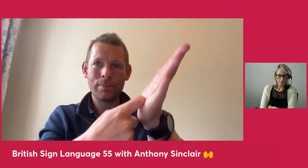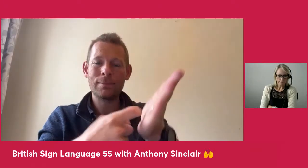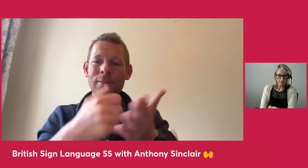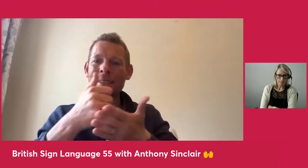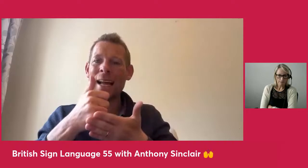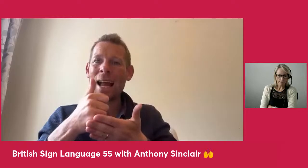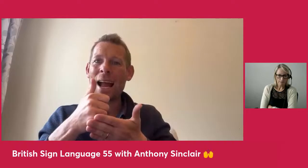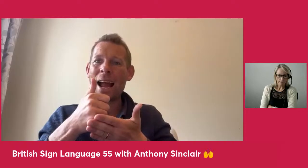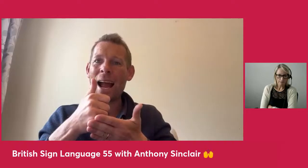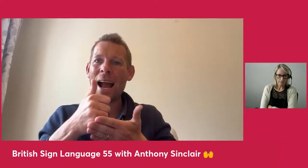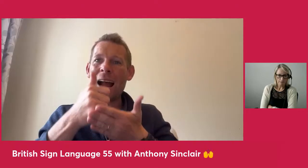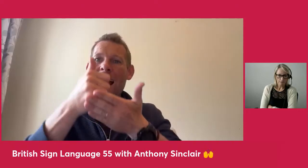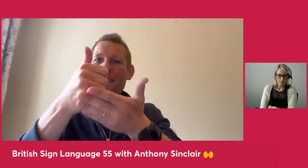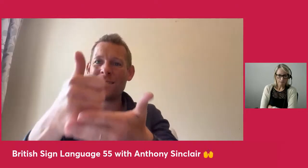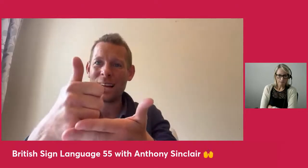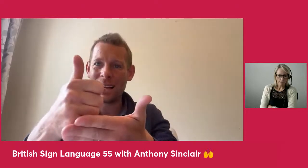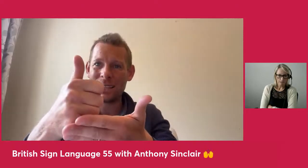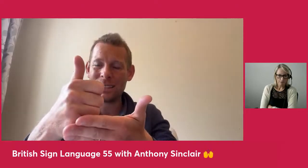recommend,